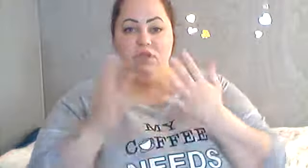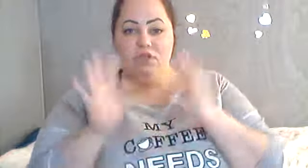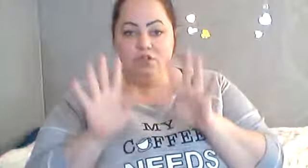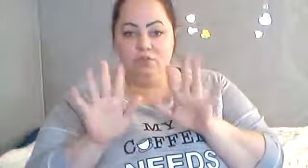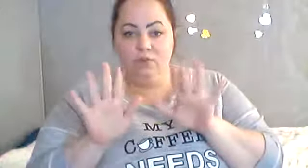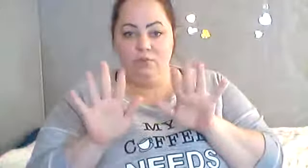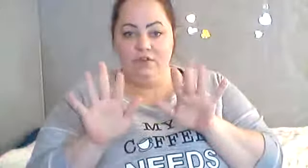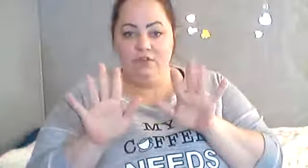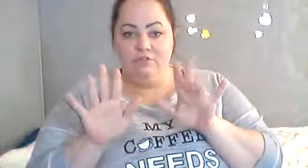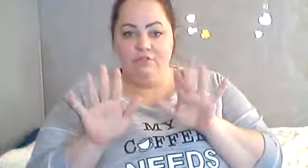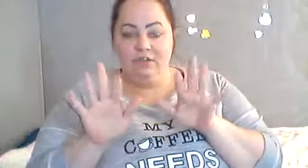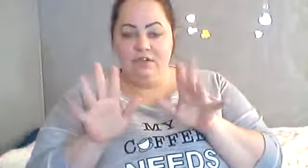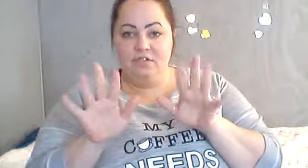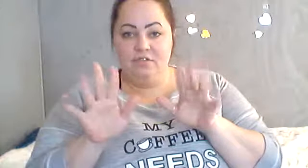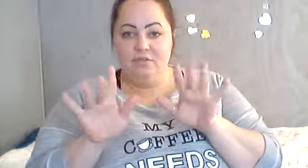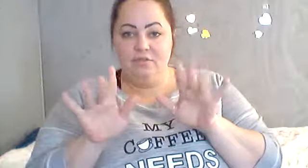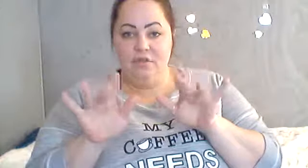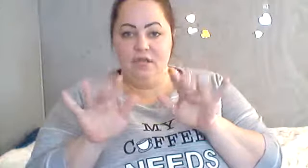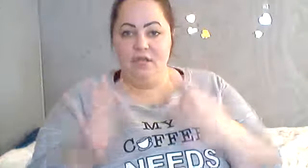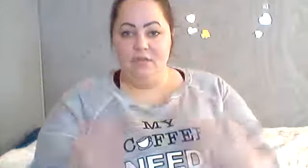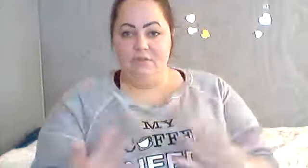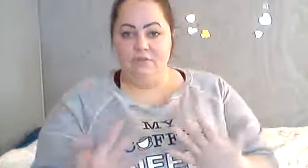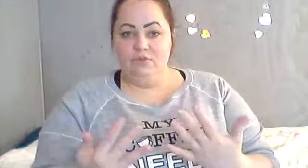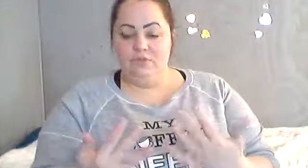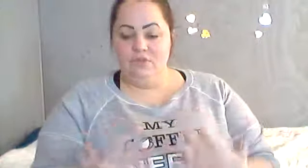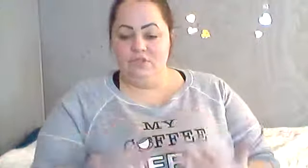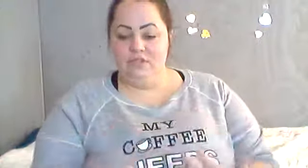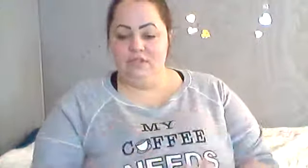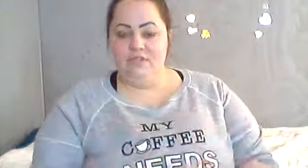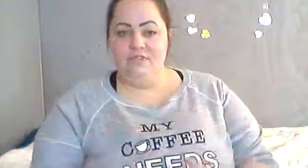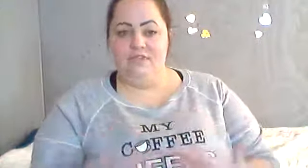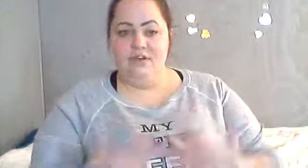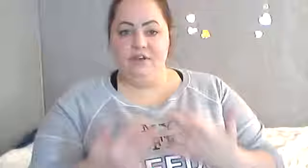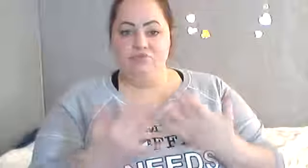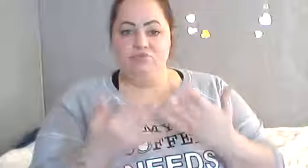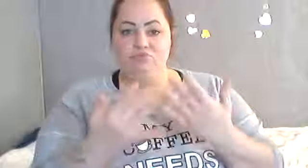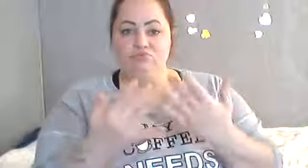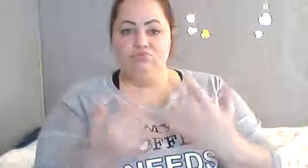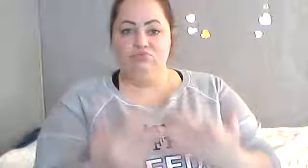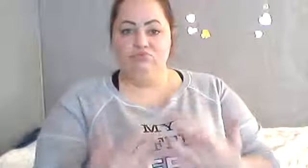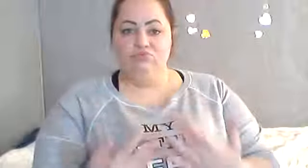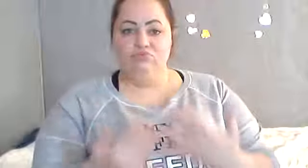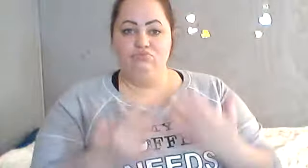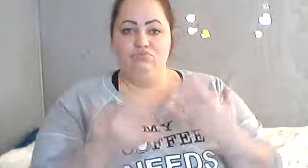Do you want to wiggle your fingers? Okay. But towards yourself like this. Fire.